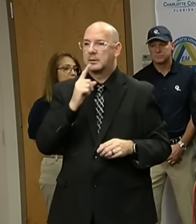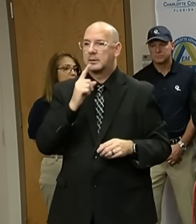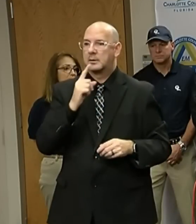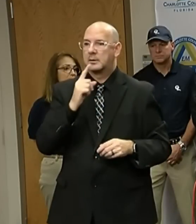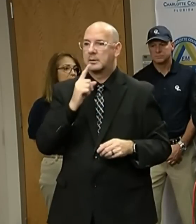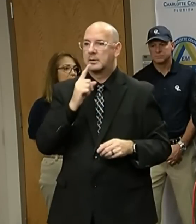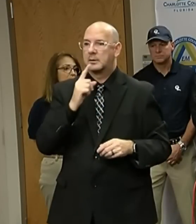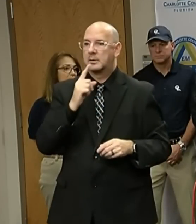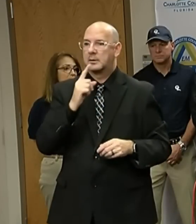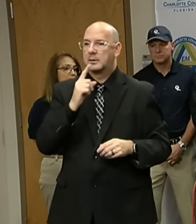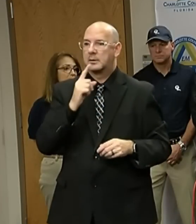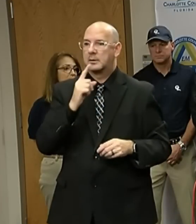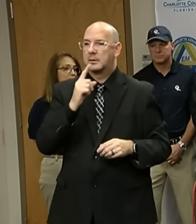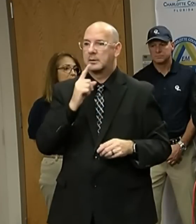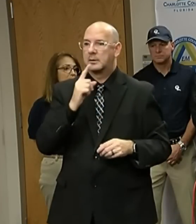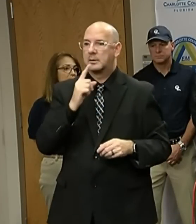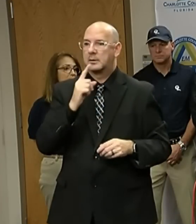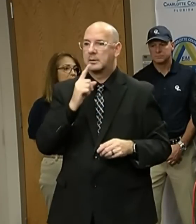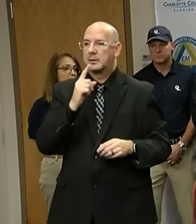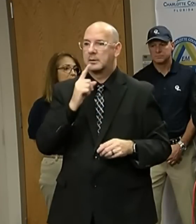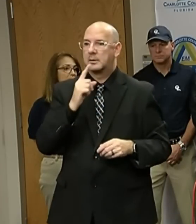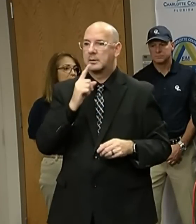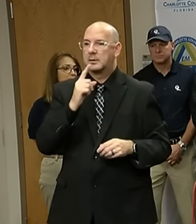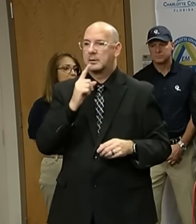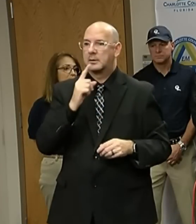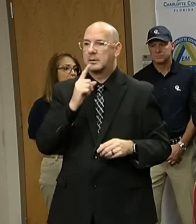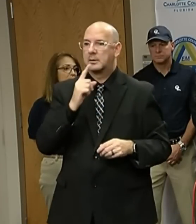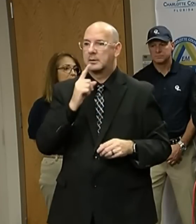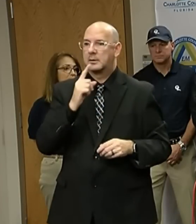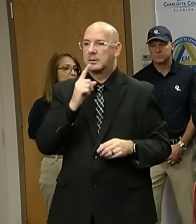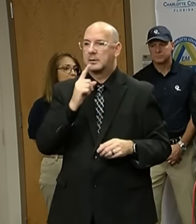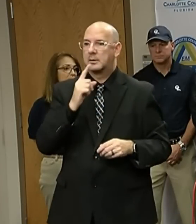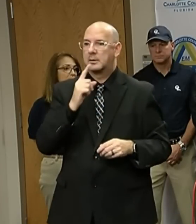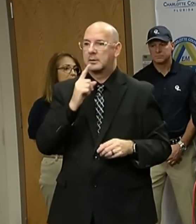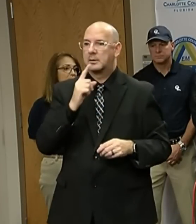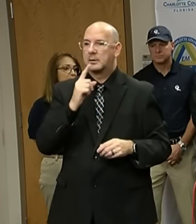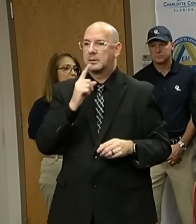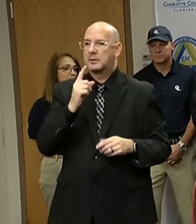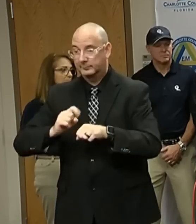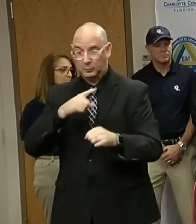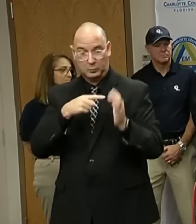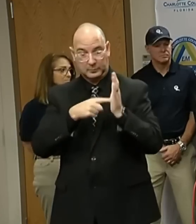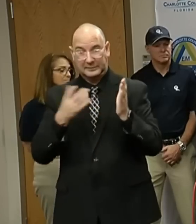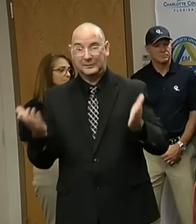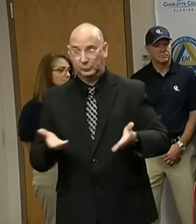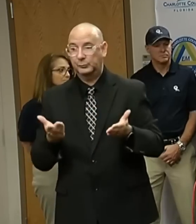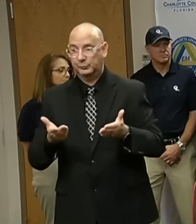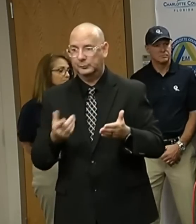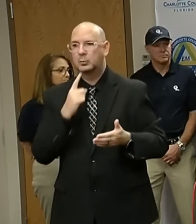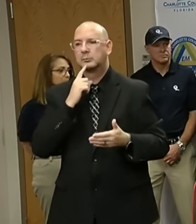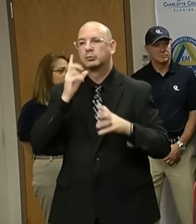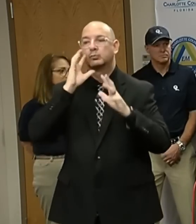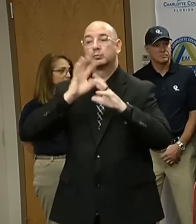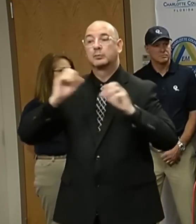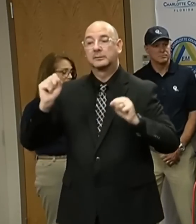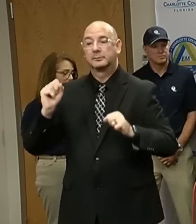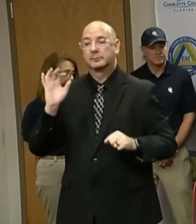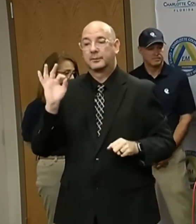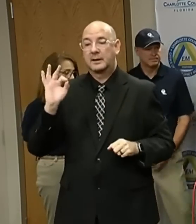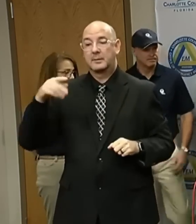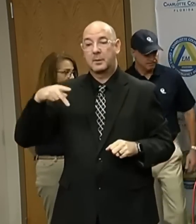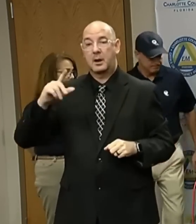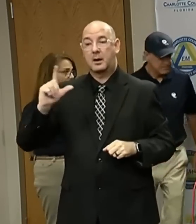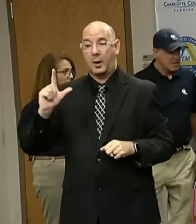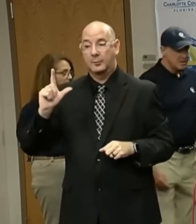state to help get everybody back. And Eric Szilagyi is here, who's the president of FPL, and he's going to provide an update on their